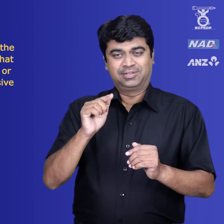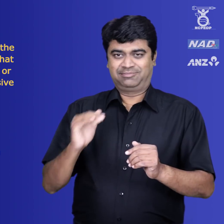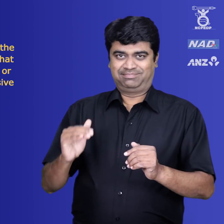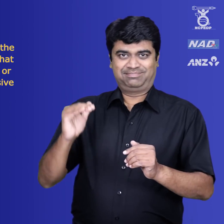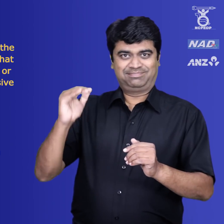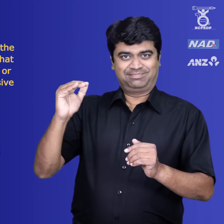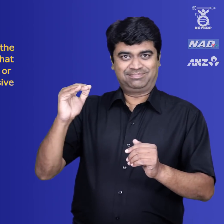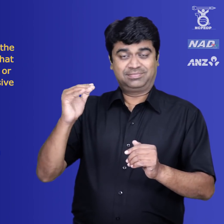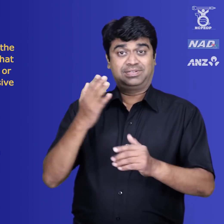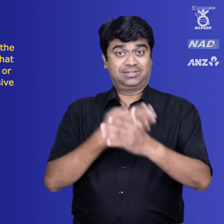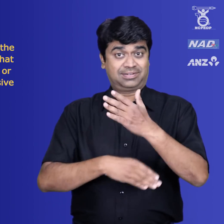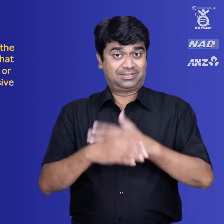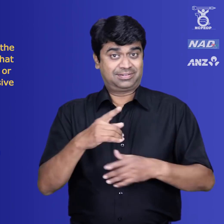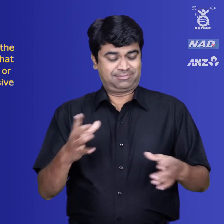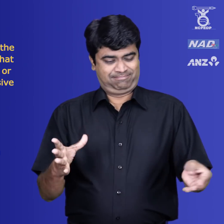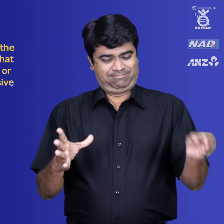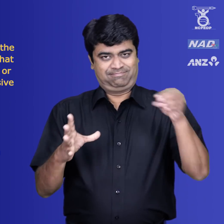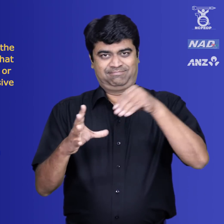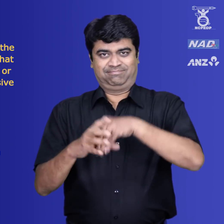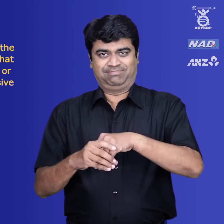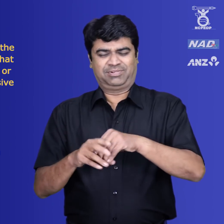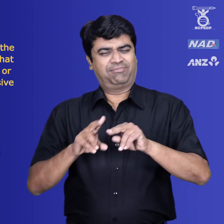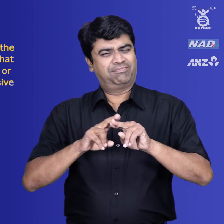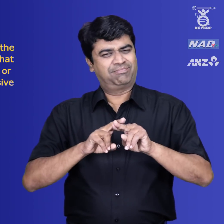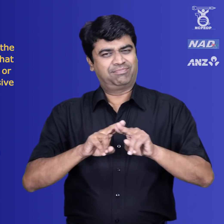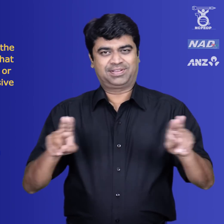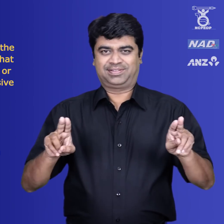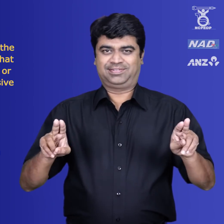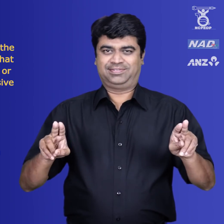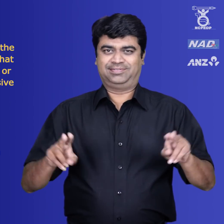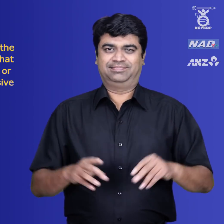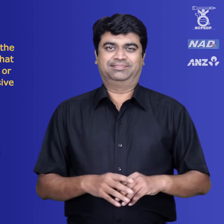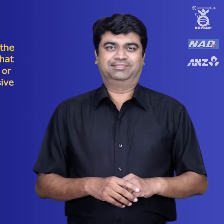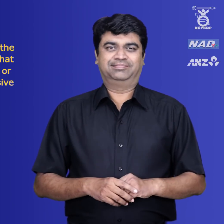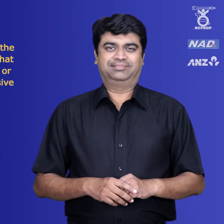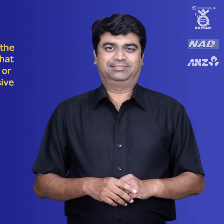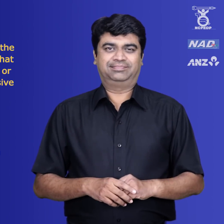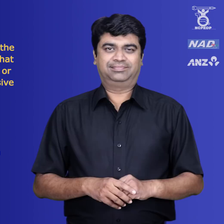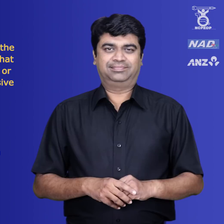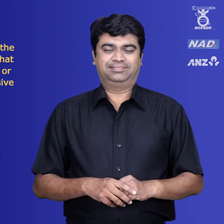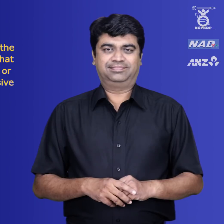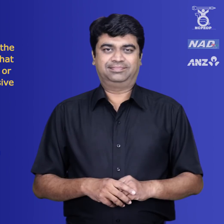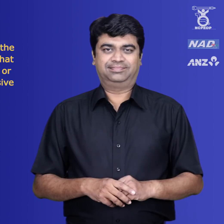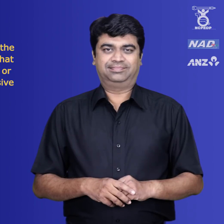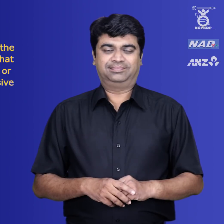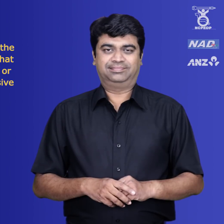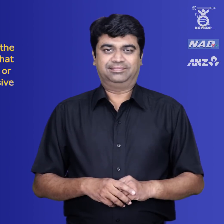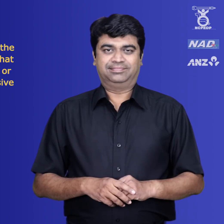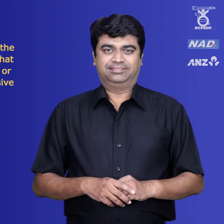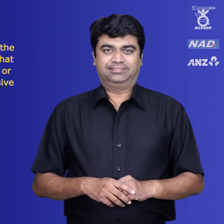academic and social development consistent with the goal of full inclusion.